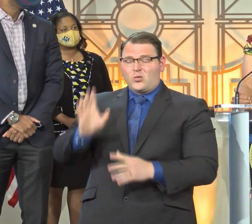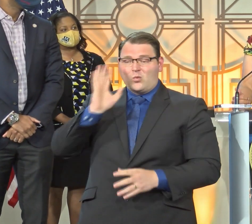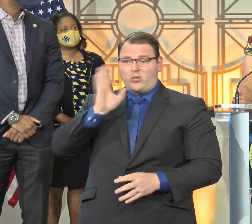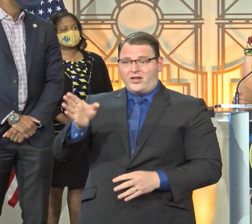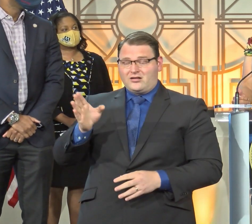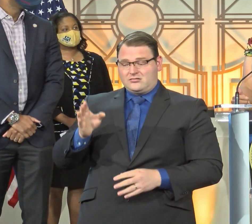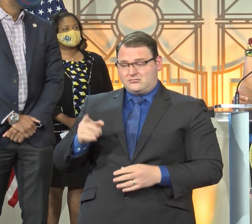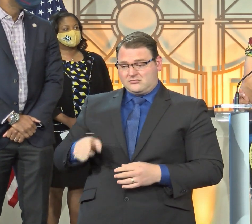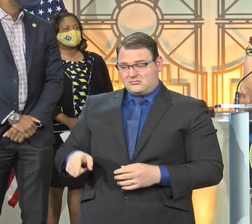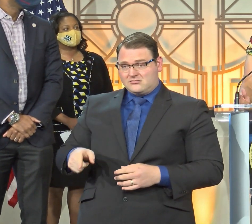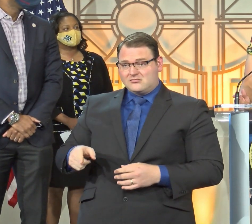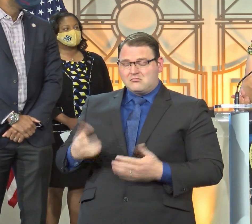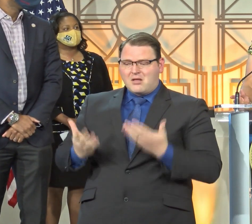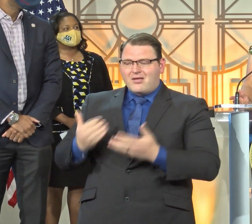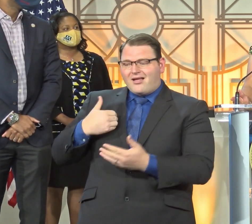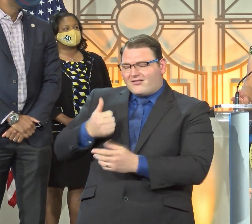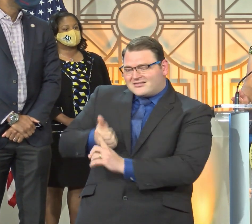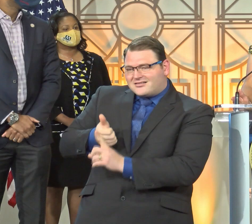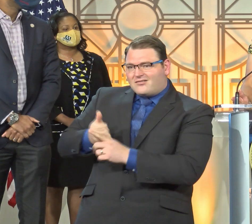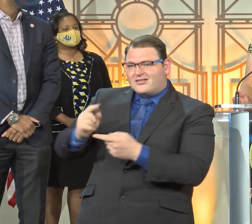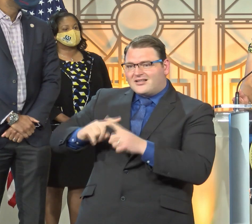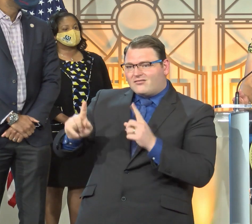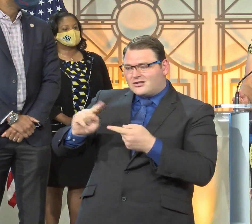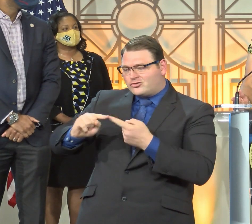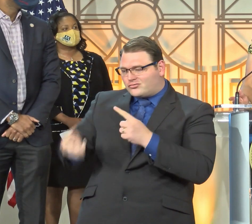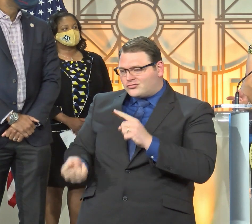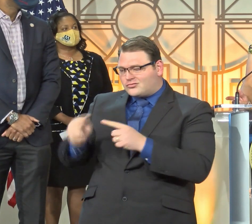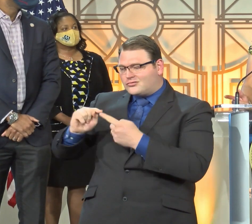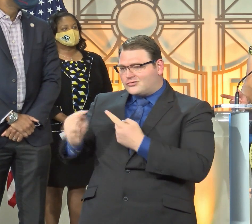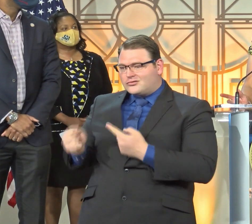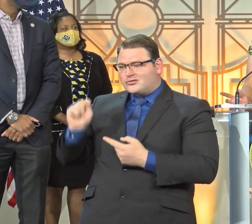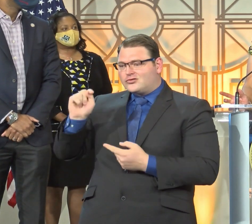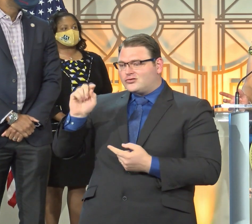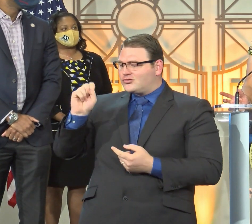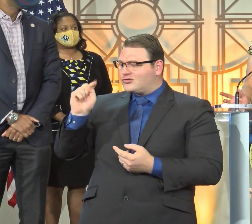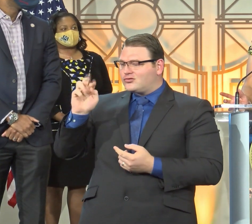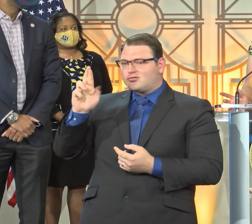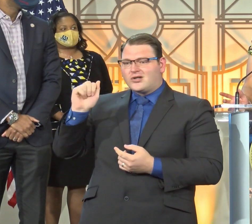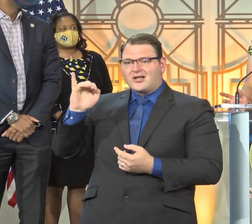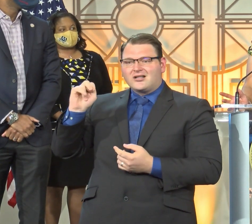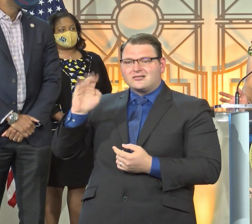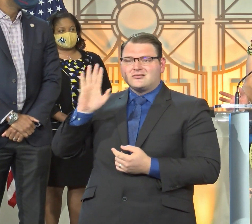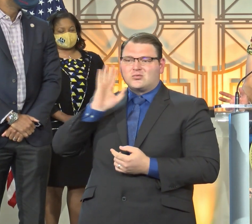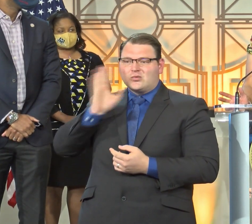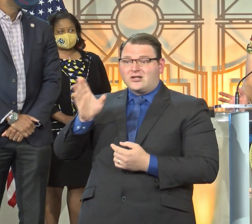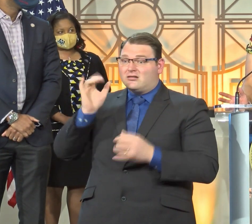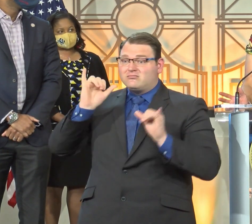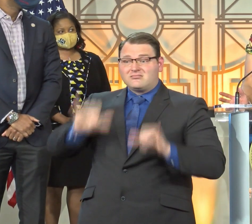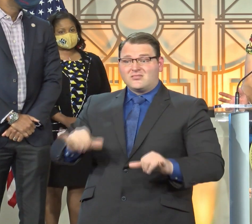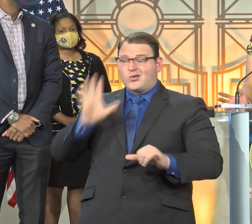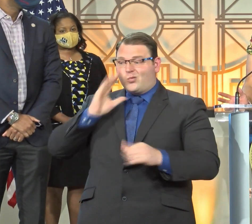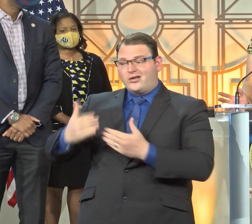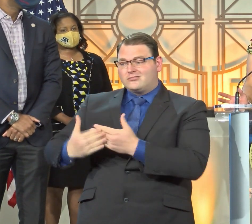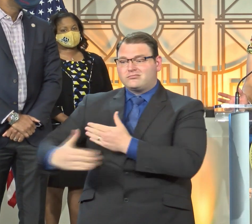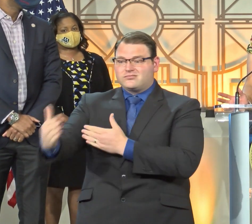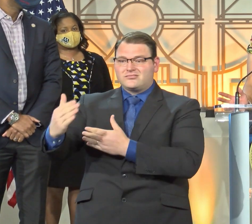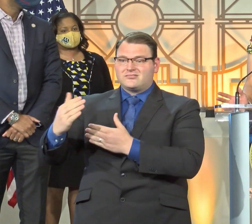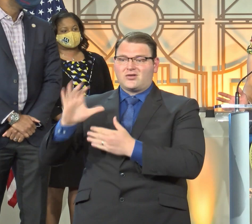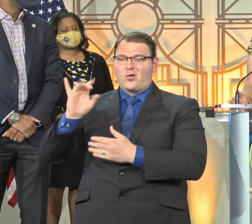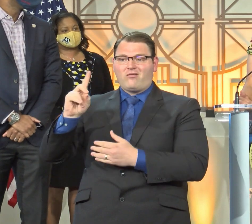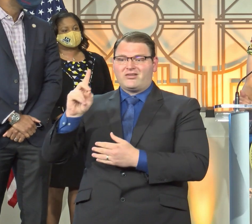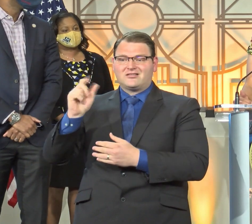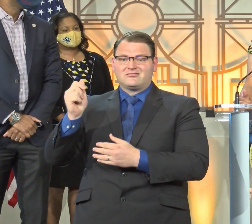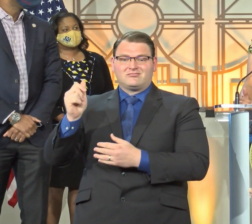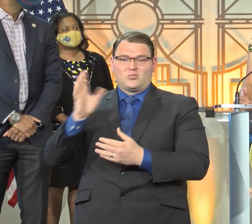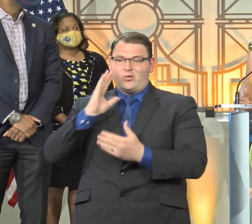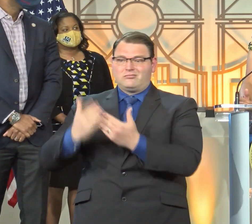It makes me mad every time I go to the store and I see dozens and dozens of people walking around unmasked. I mean,